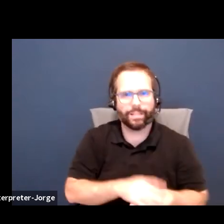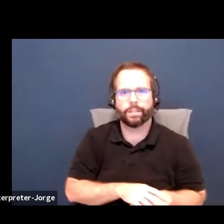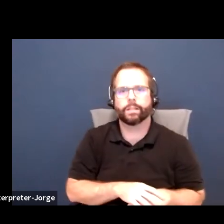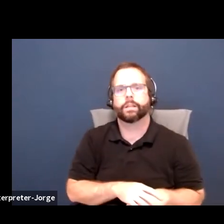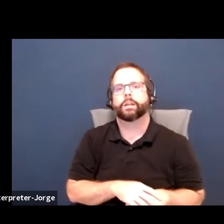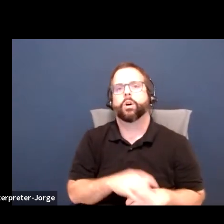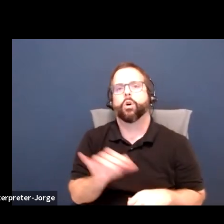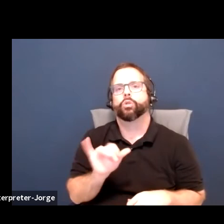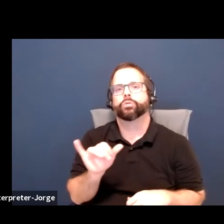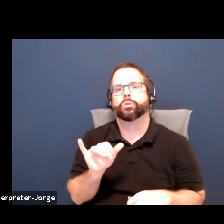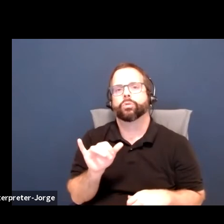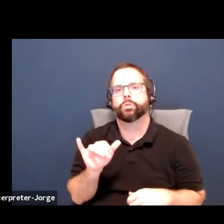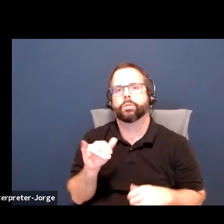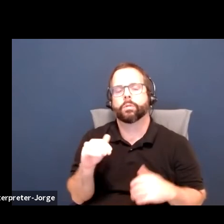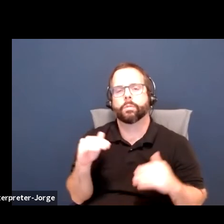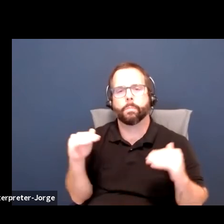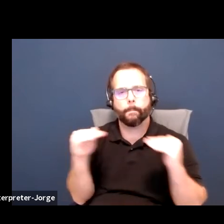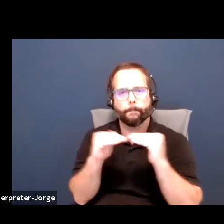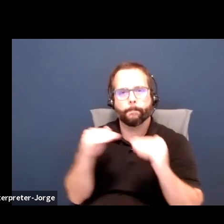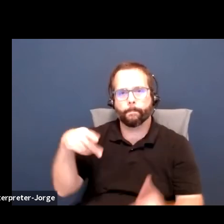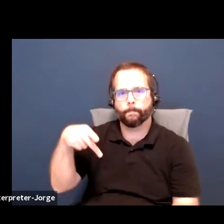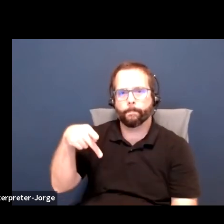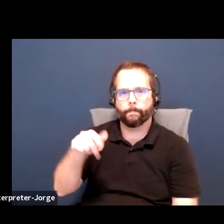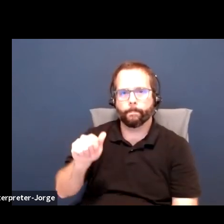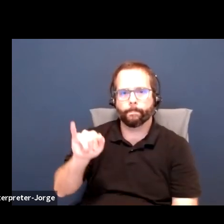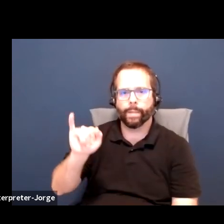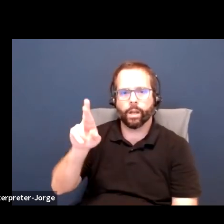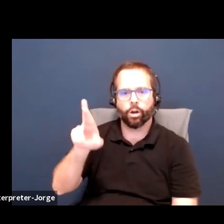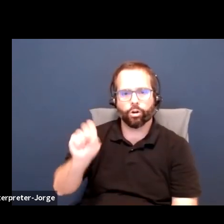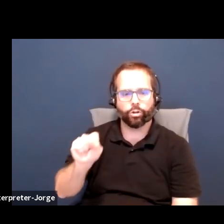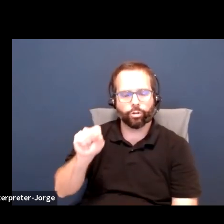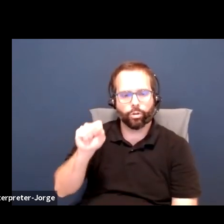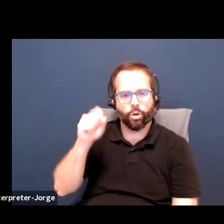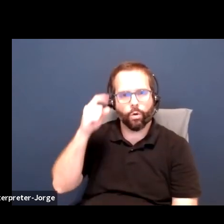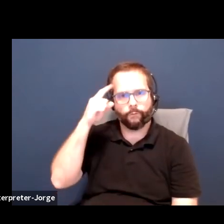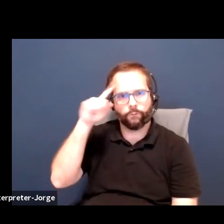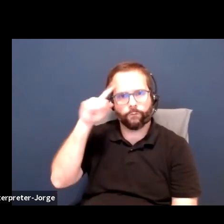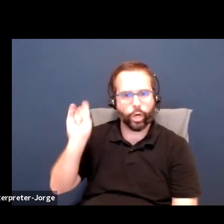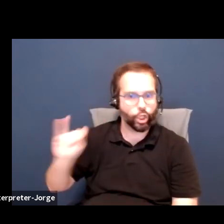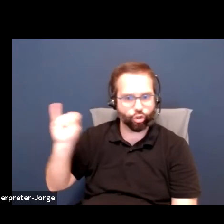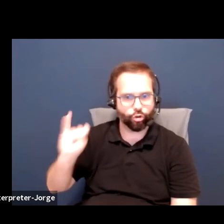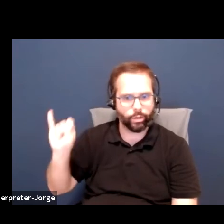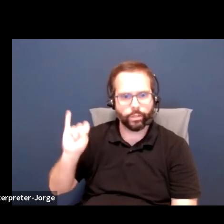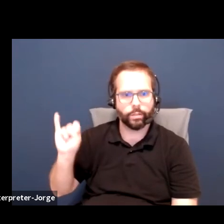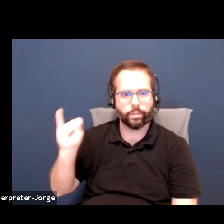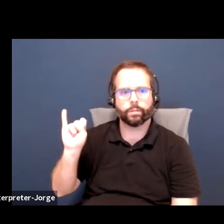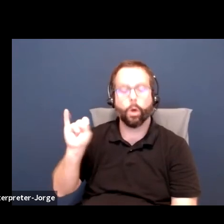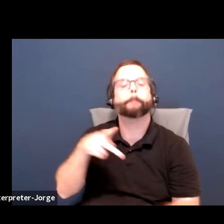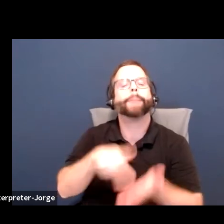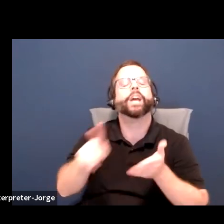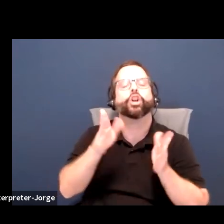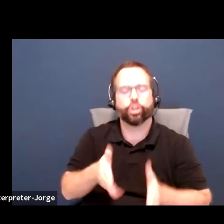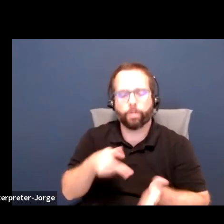56% of our payers for this for insurance, including no insurance. We